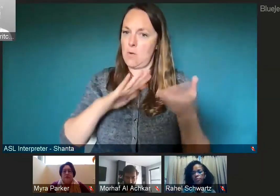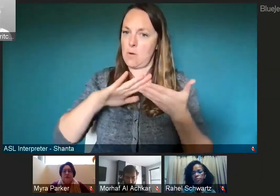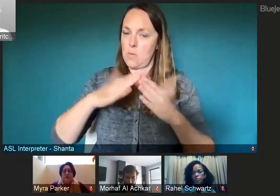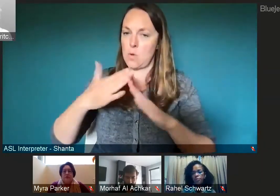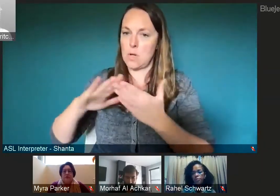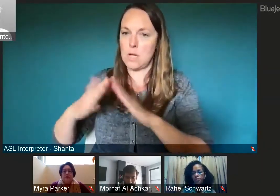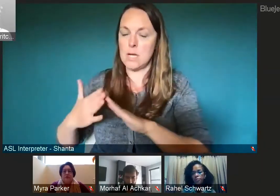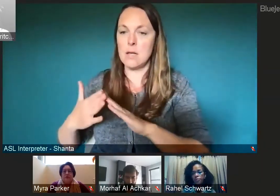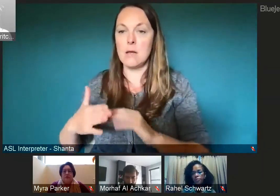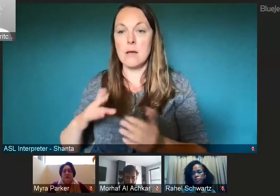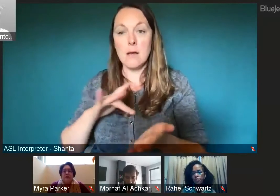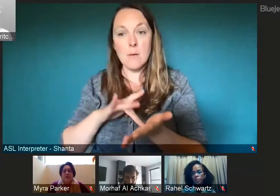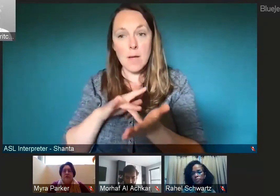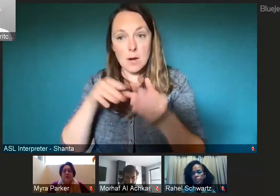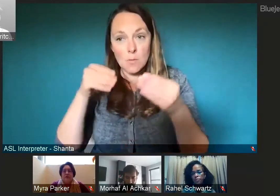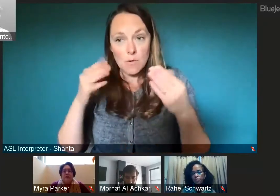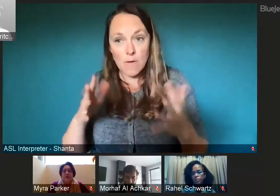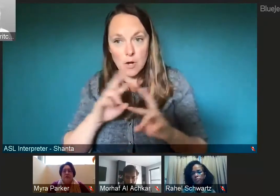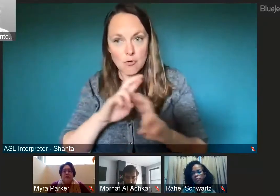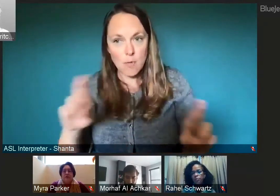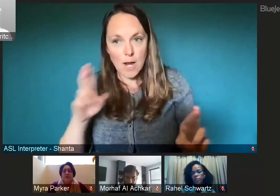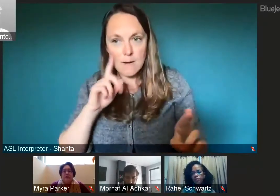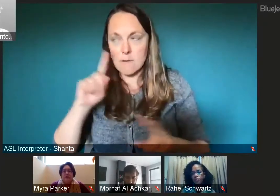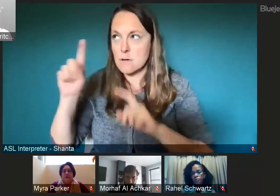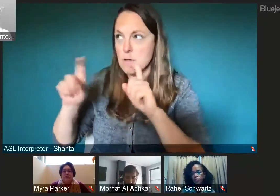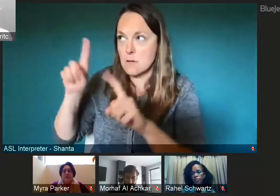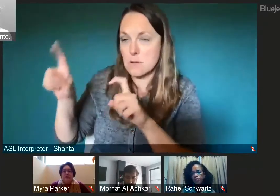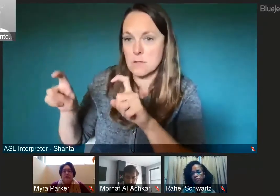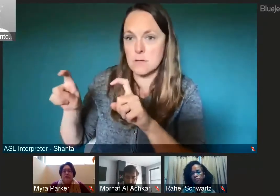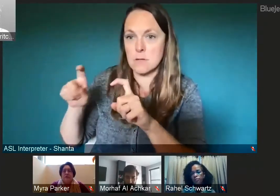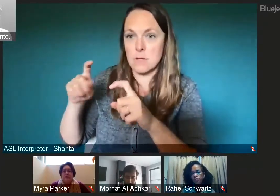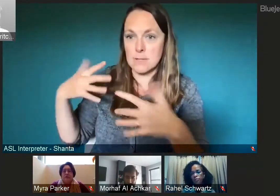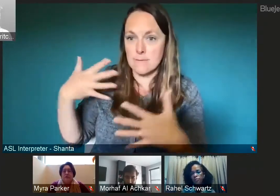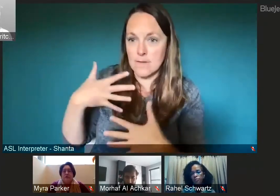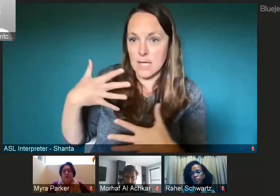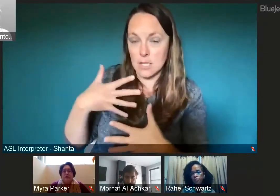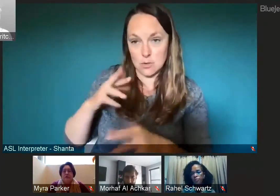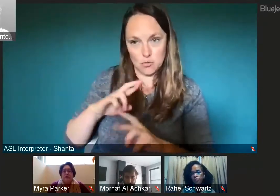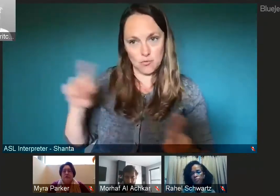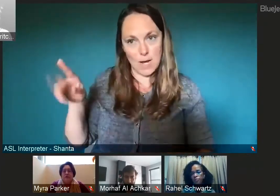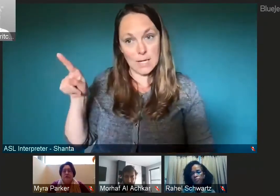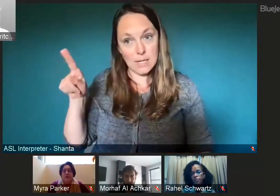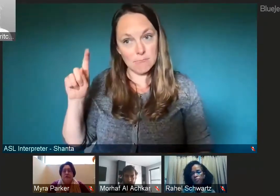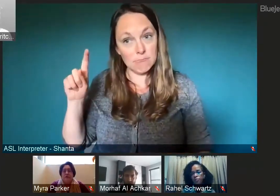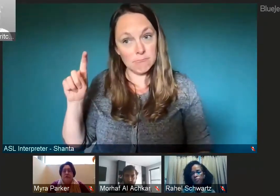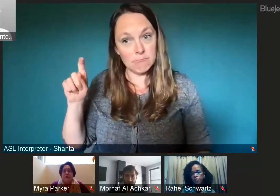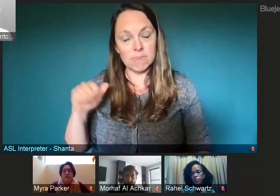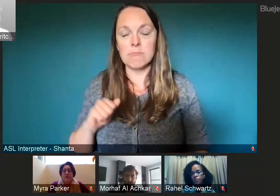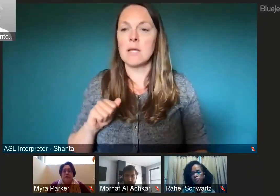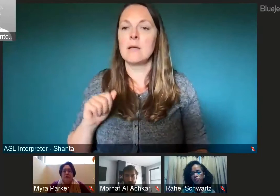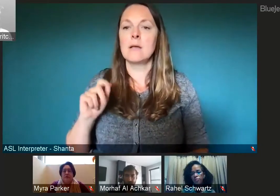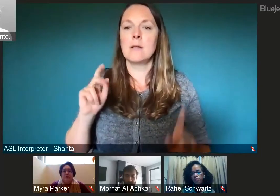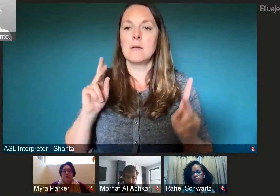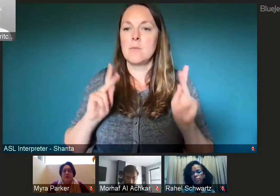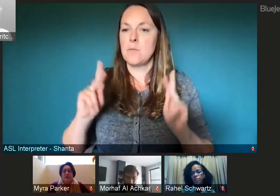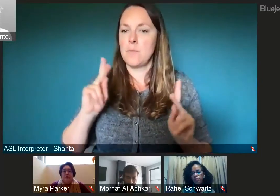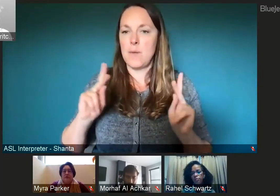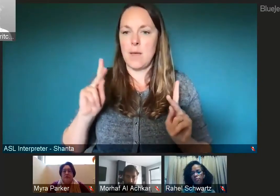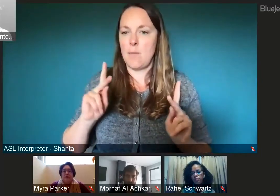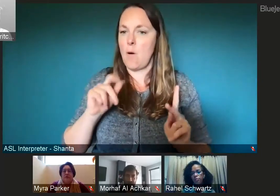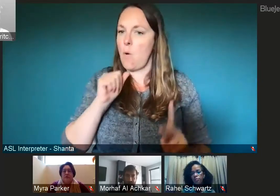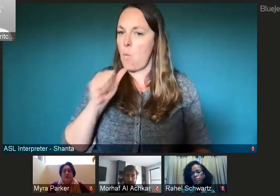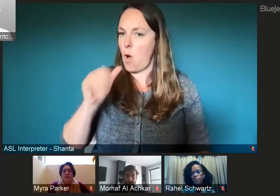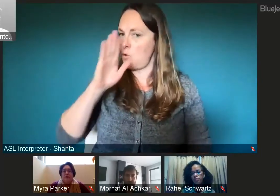medical providers ready for those questions and for those fears? You know what? The people won't come directly and ask